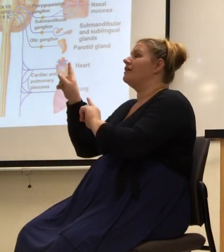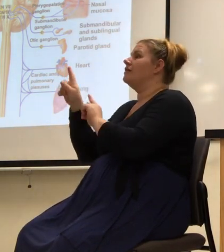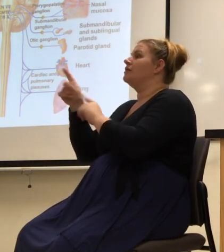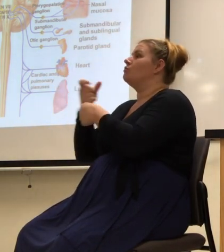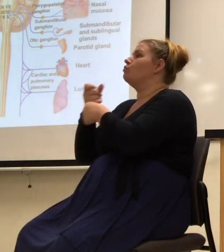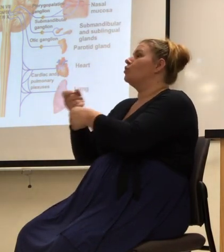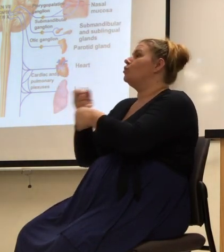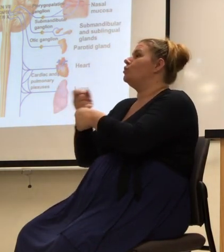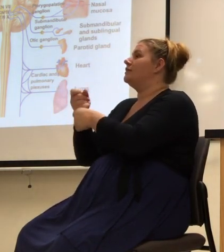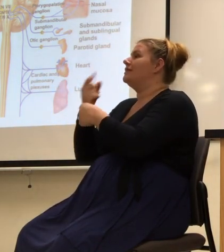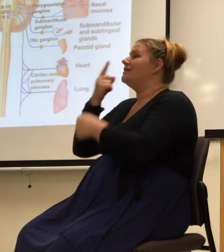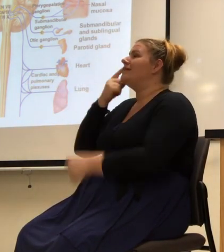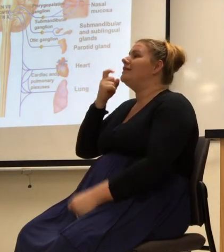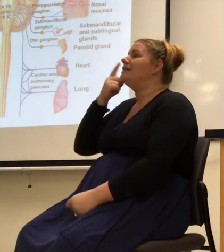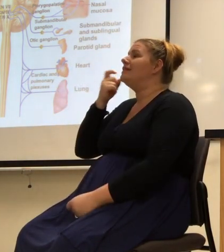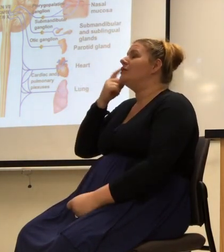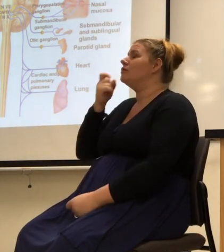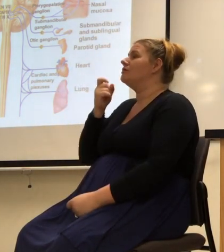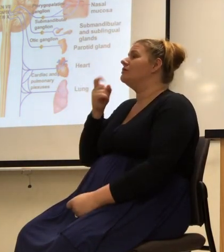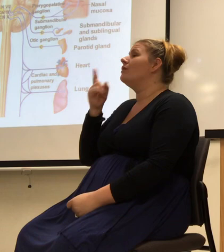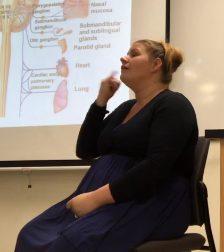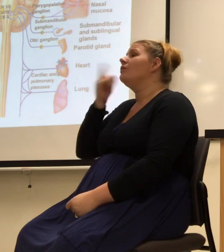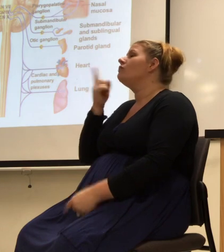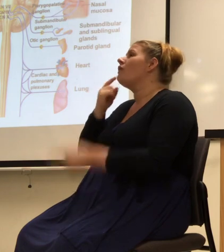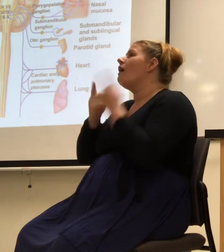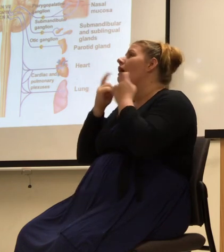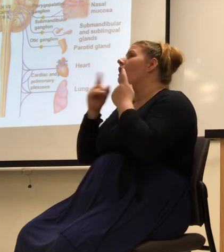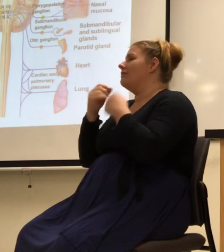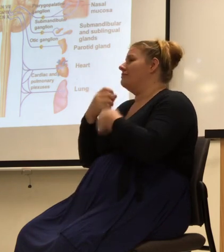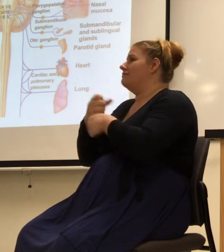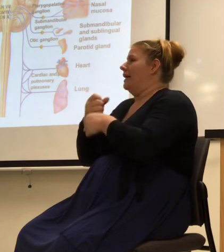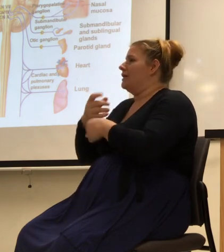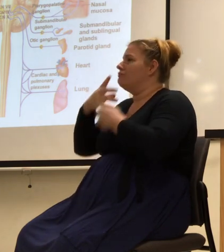So I'll say cries, you know, tear production.